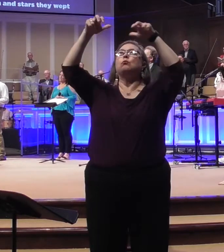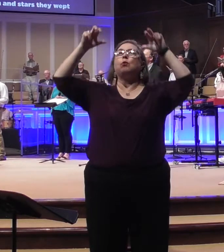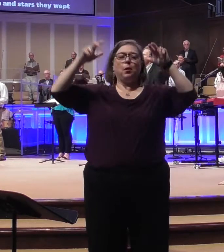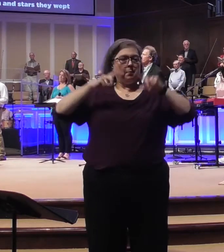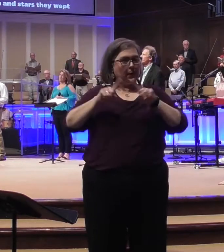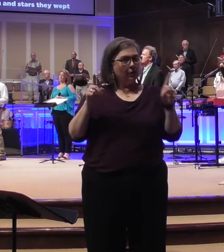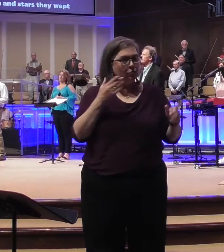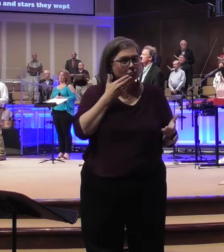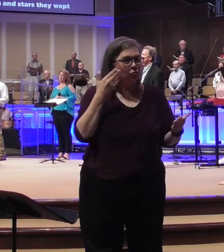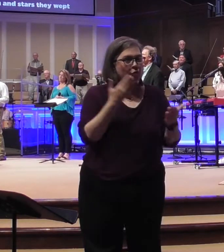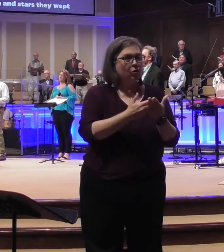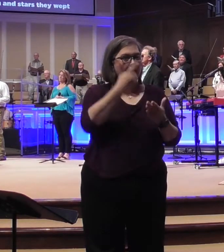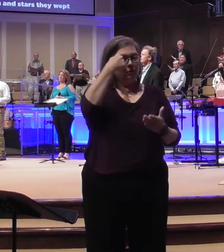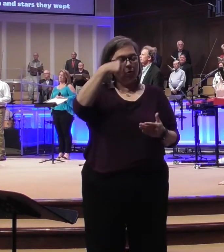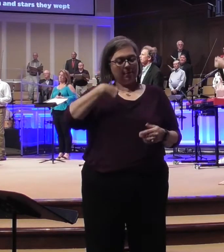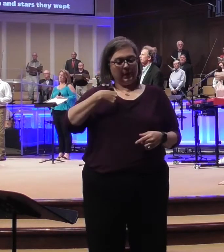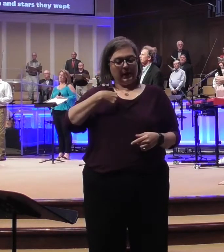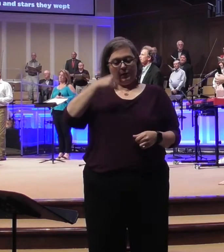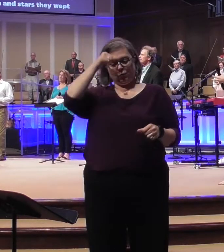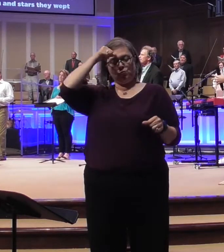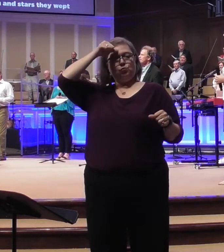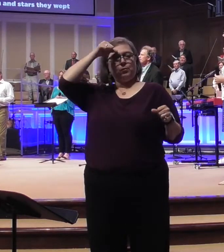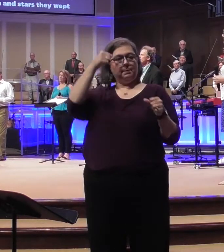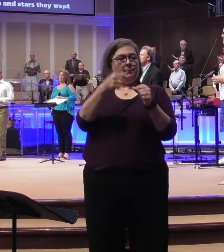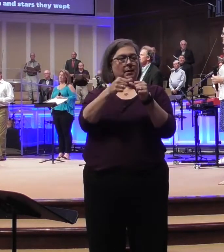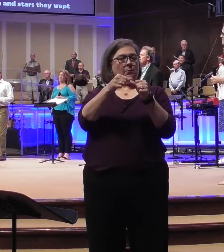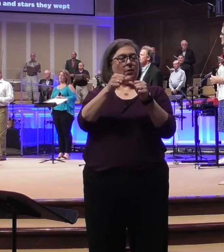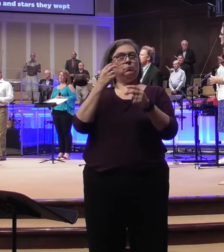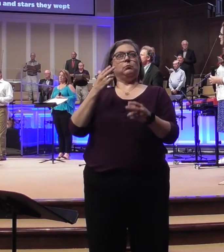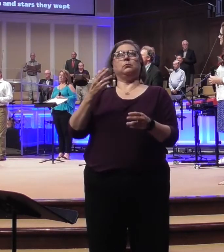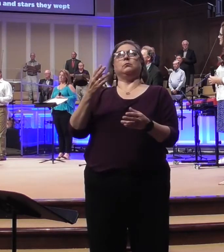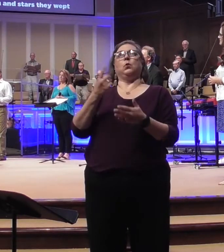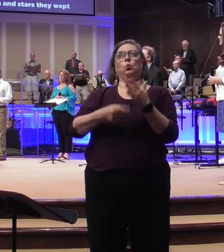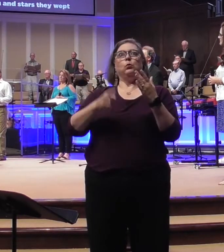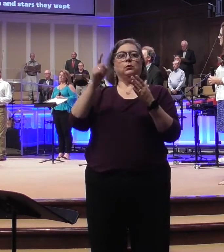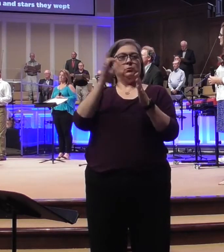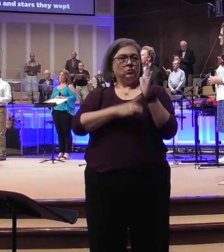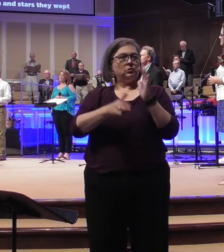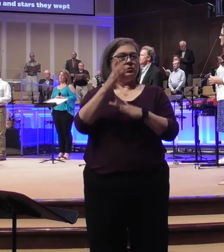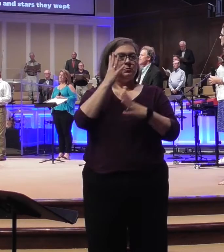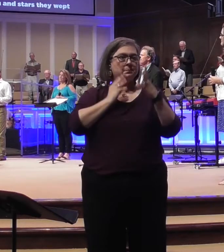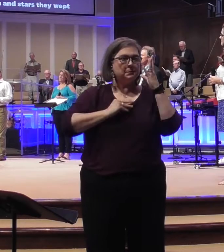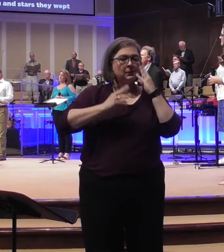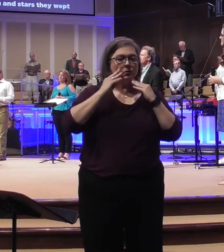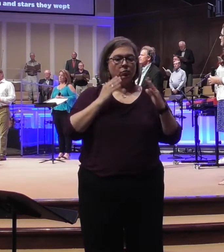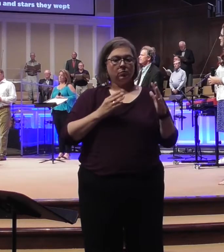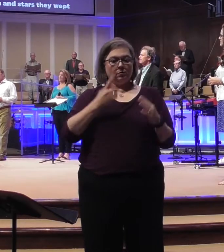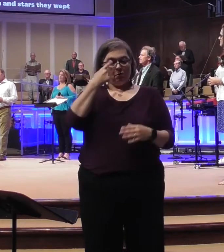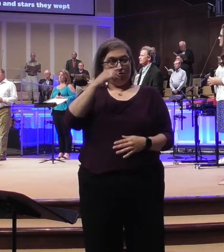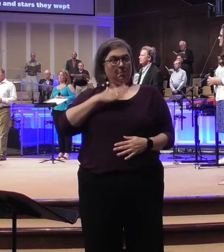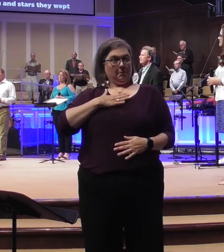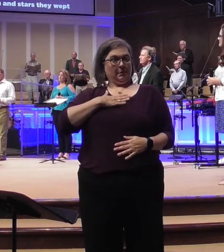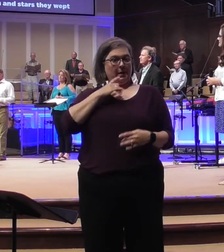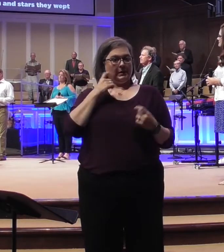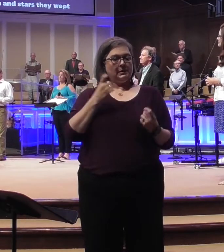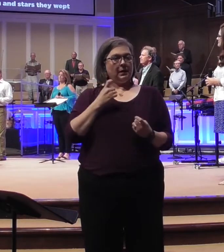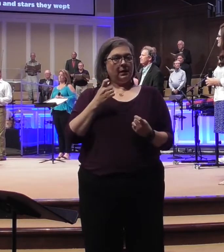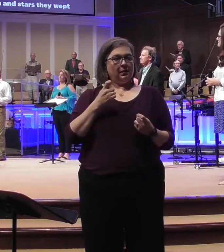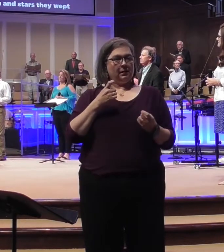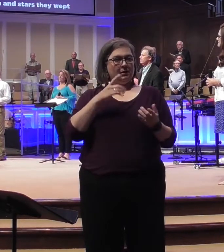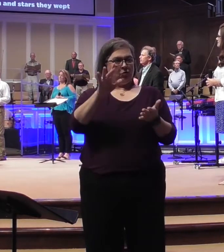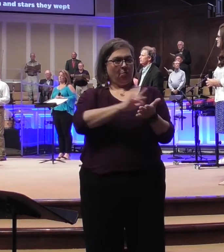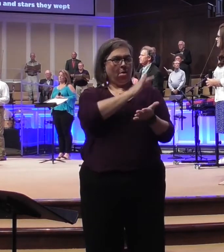me to remember what He went through for my sin to be forgiven, to be paid